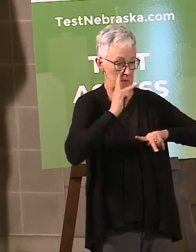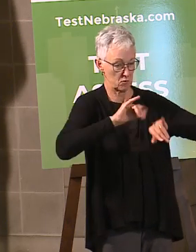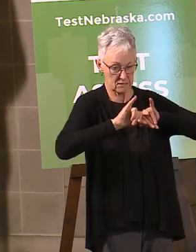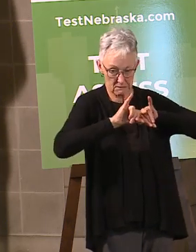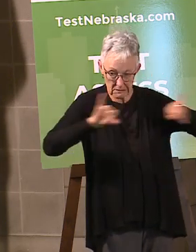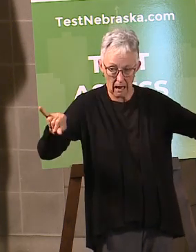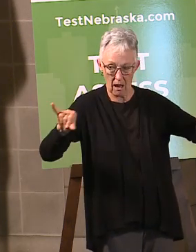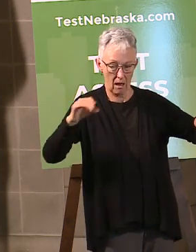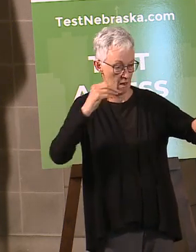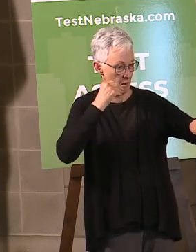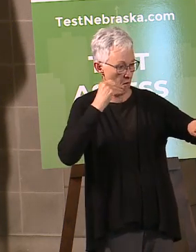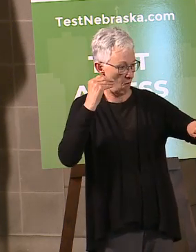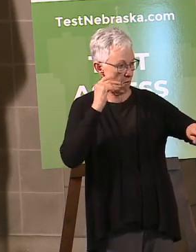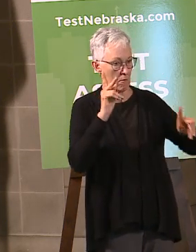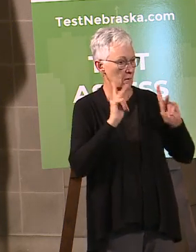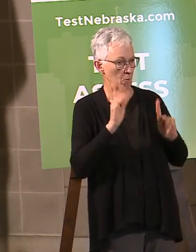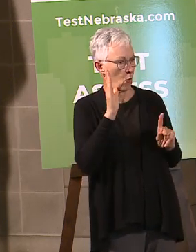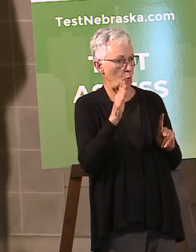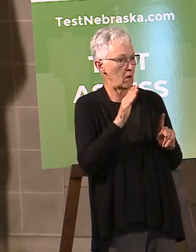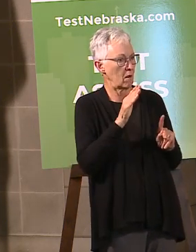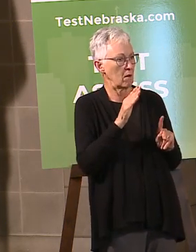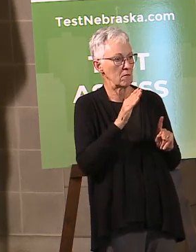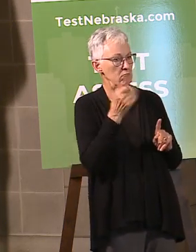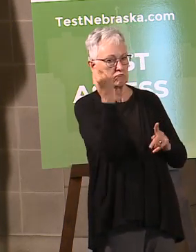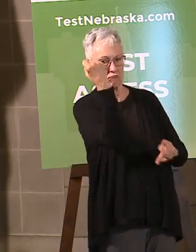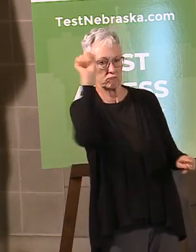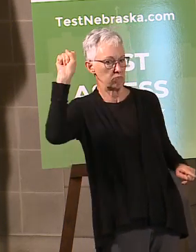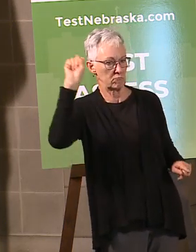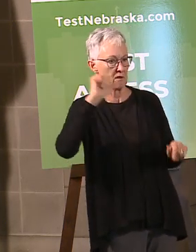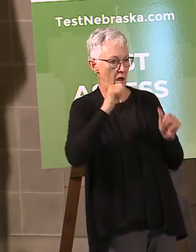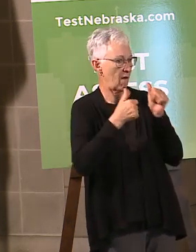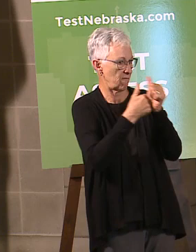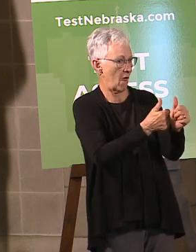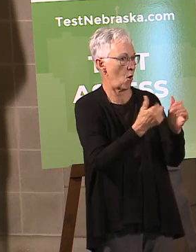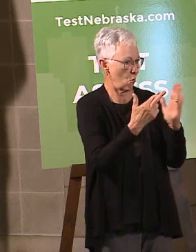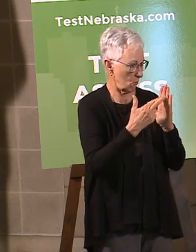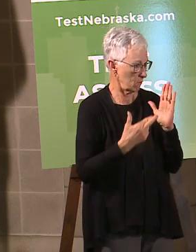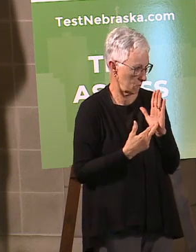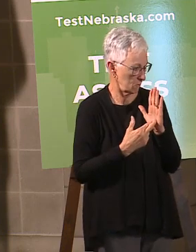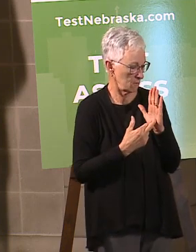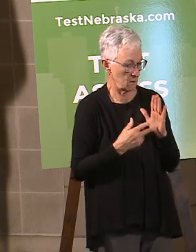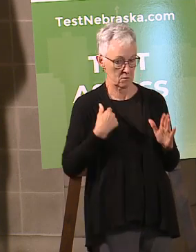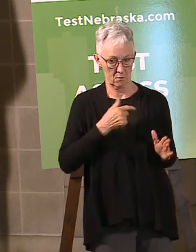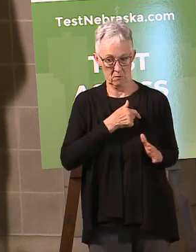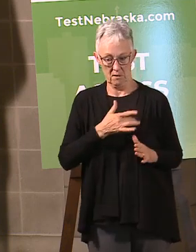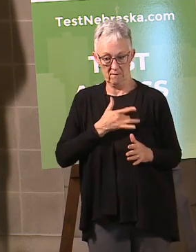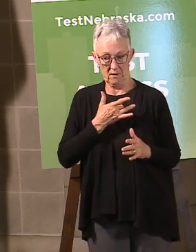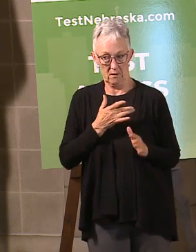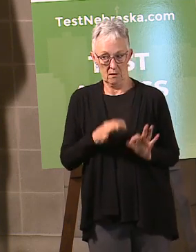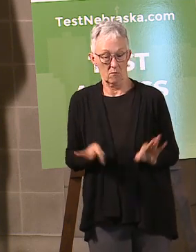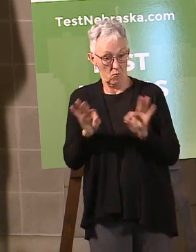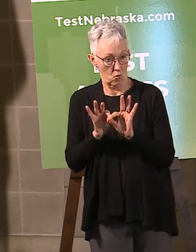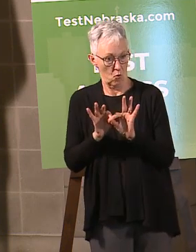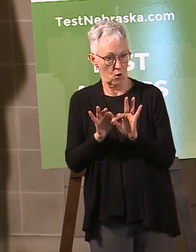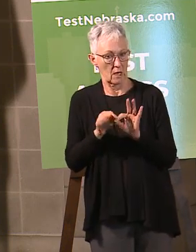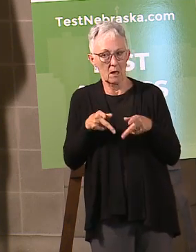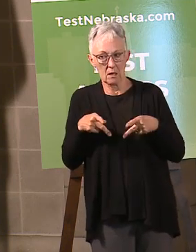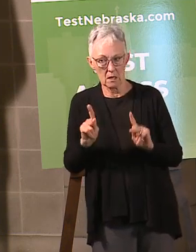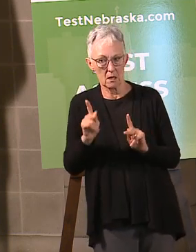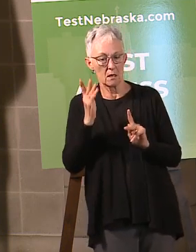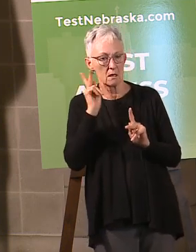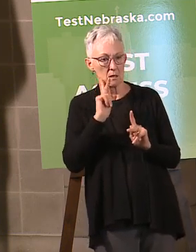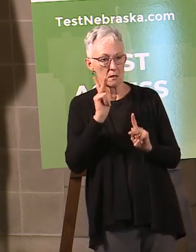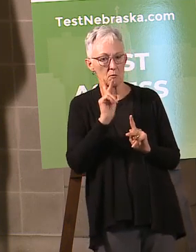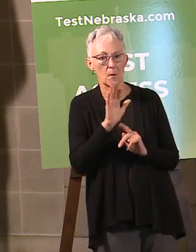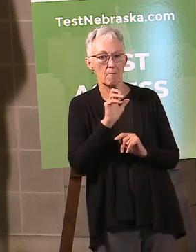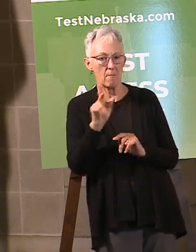balance to be able to start loosening restrictions so that people can go back to a more normal life. And by doing that, have them comply with the DHMs we still do